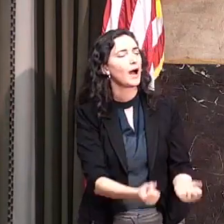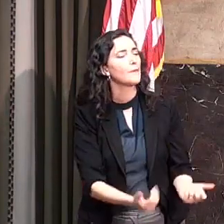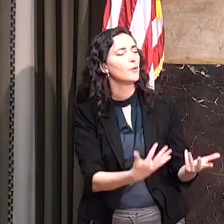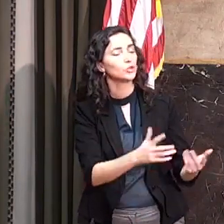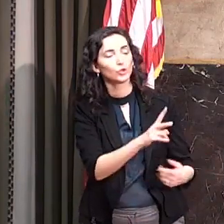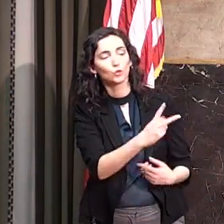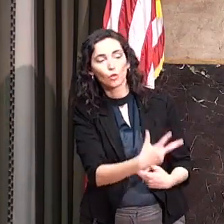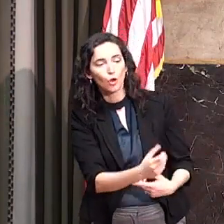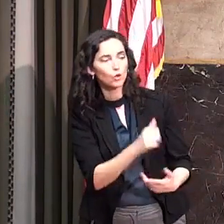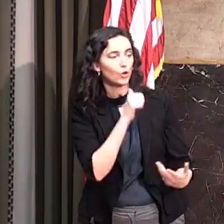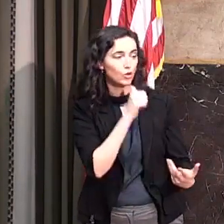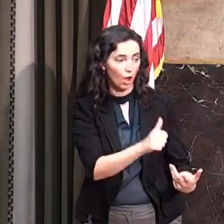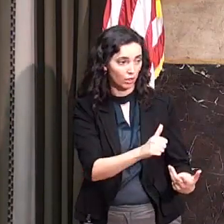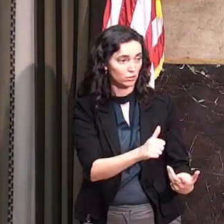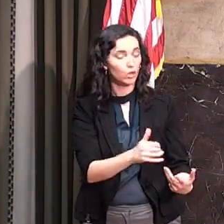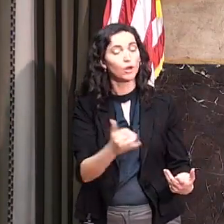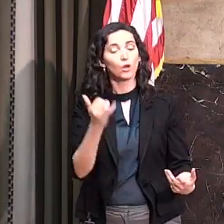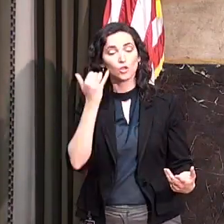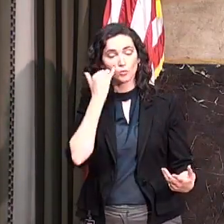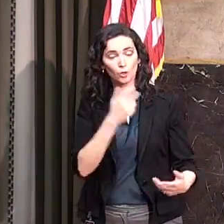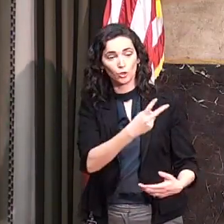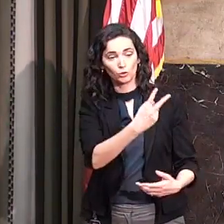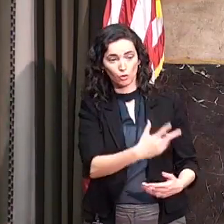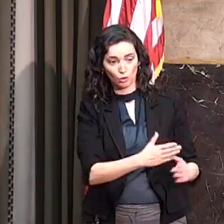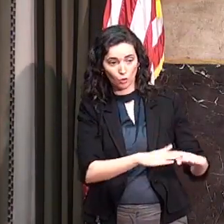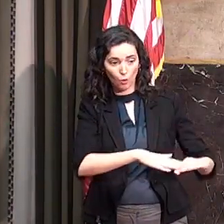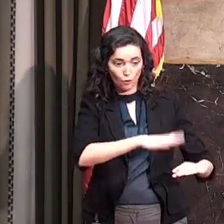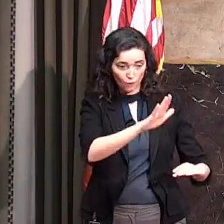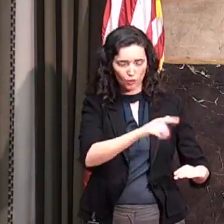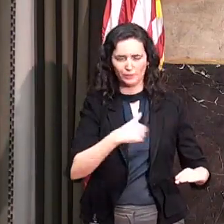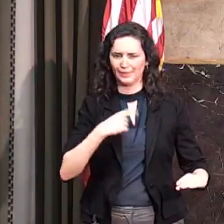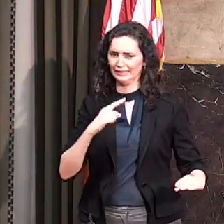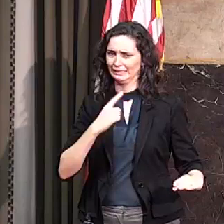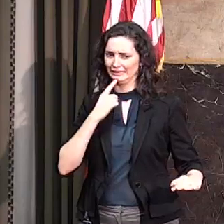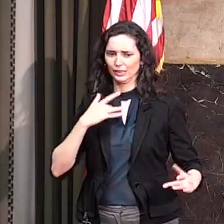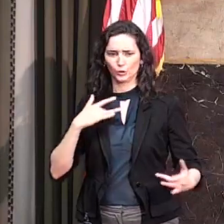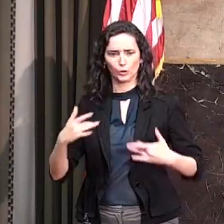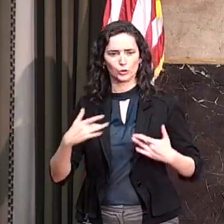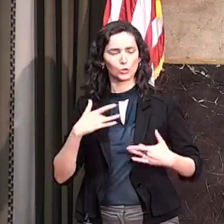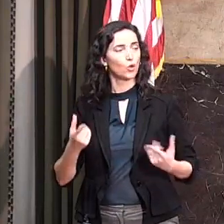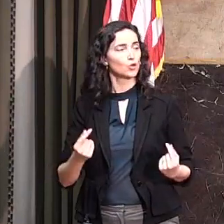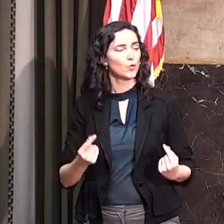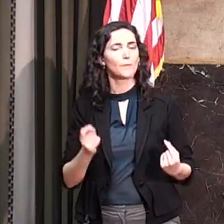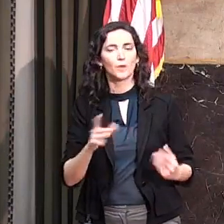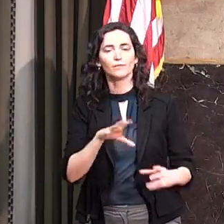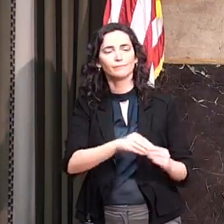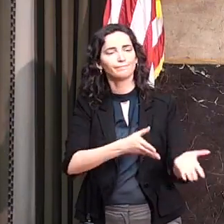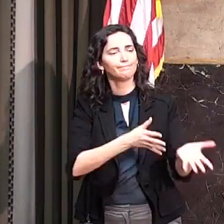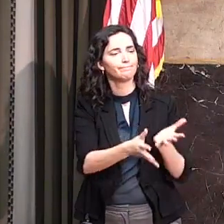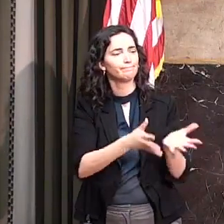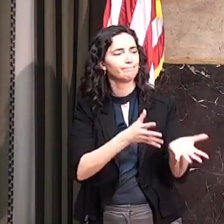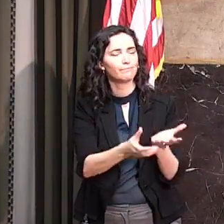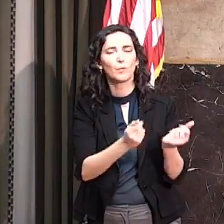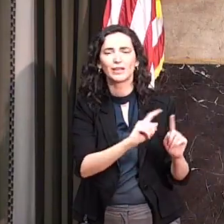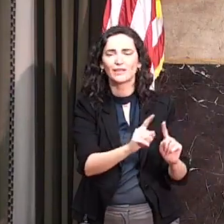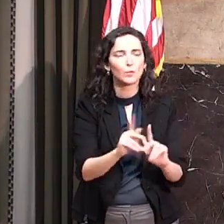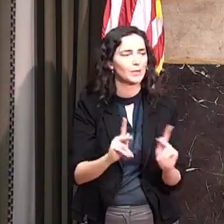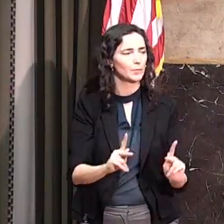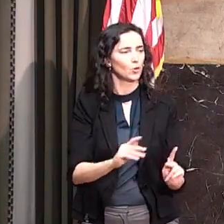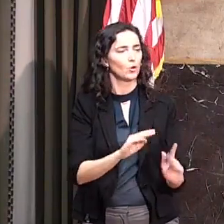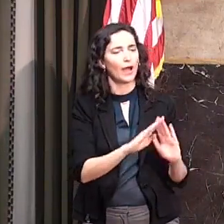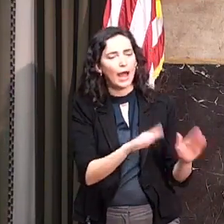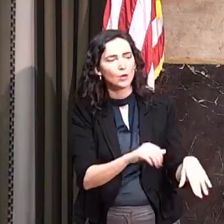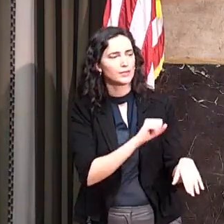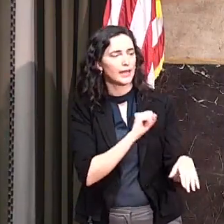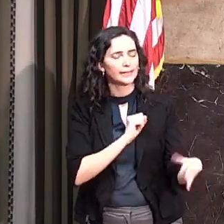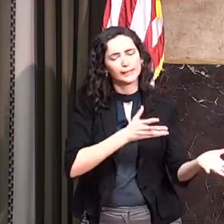not? And if it is over a 2/3 and you have serious concerns with it, you have to then engage in conversation with a number of members, House and Senate, and